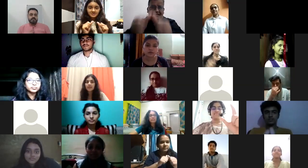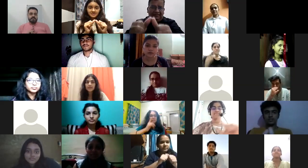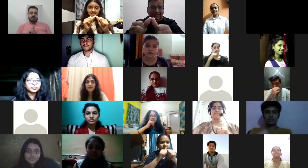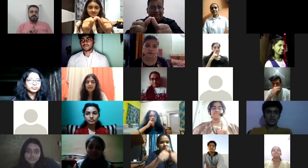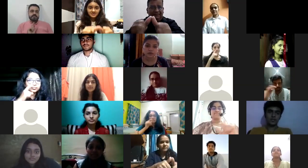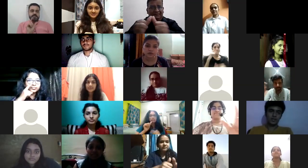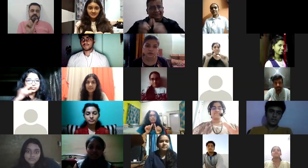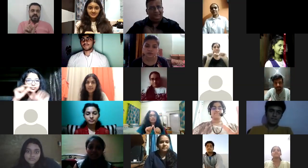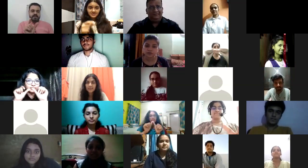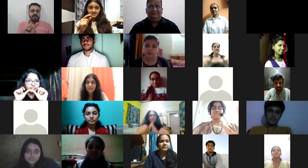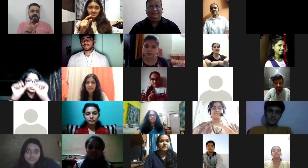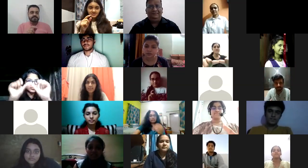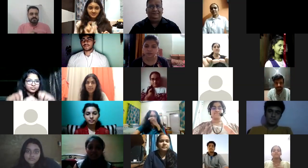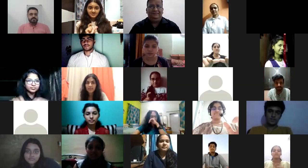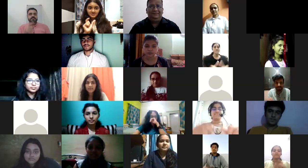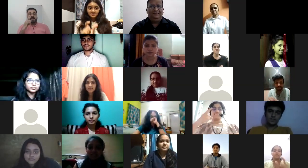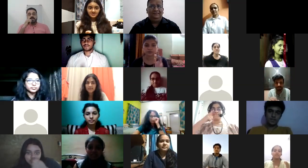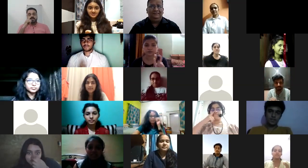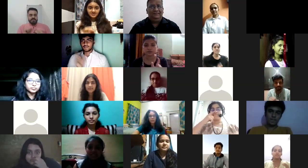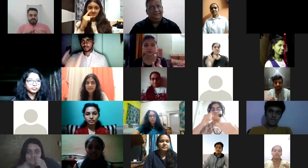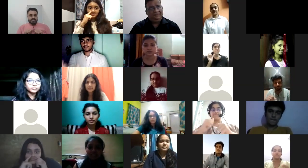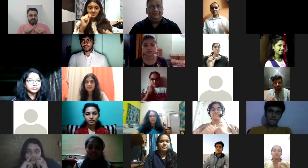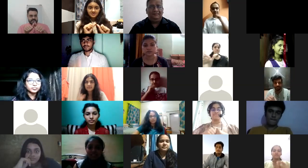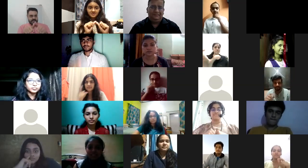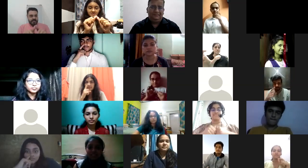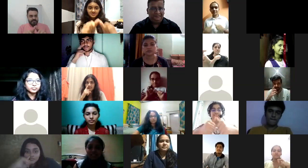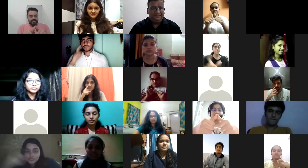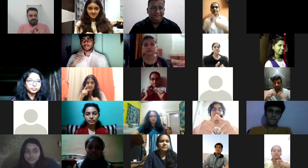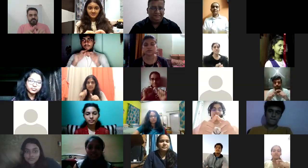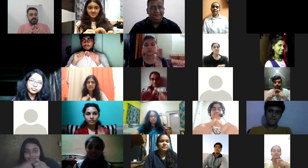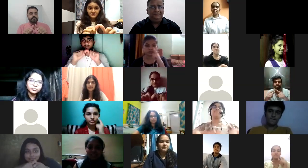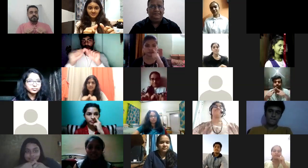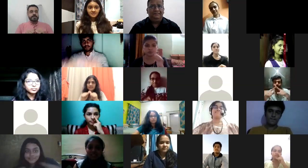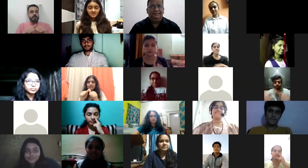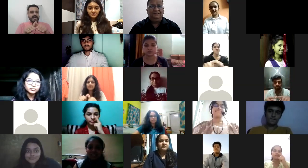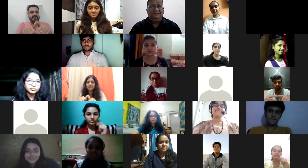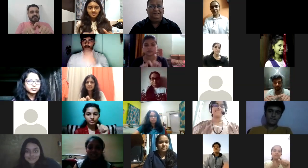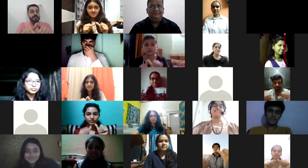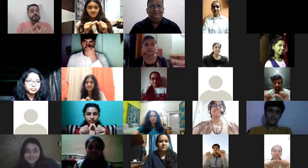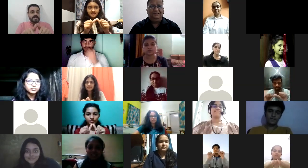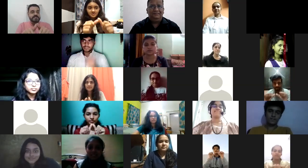This is uncle. This is aunt. If you simply do like this, it becomes an answer. You